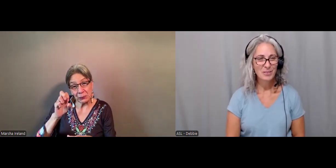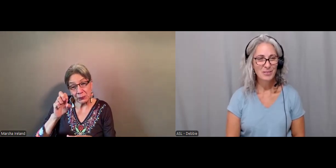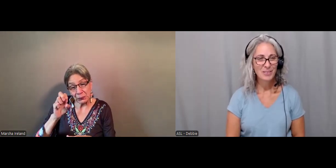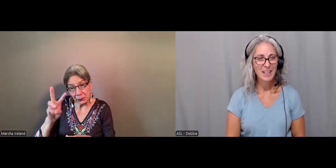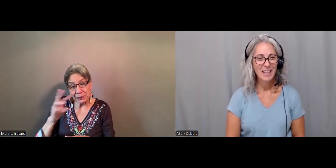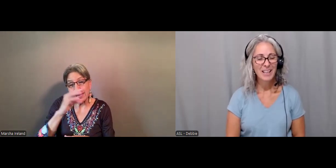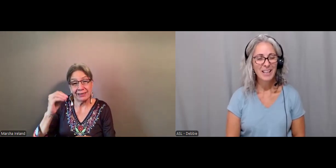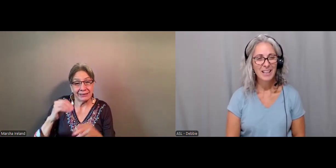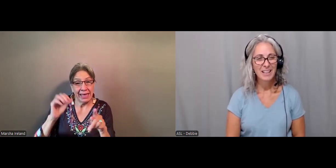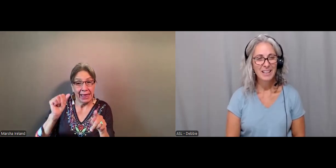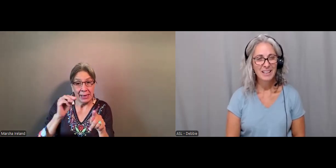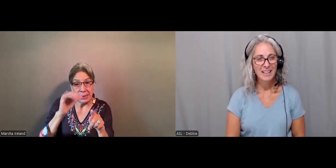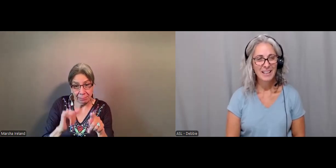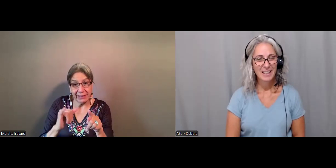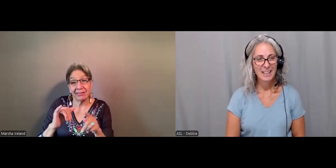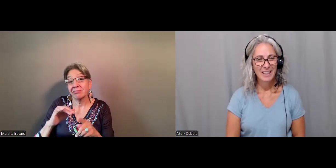Nyonko.